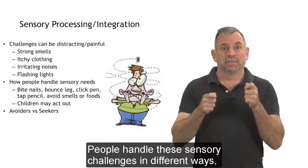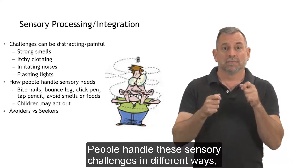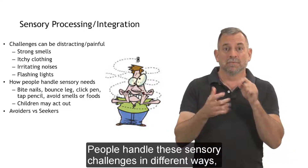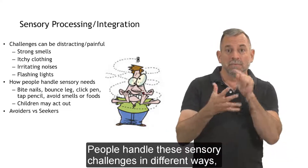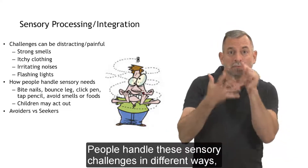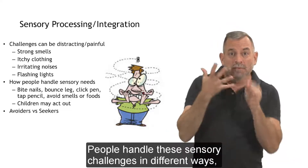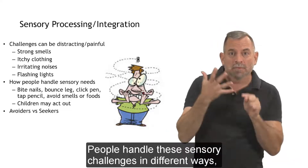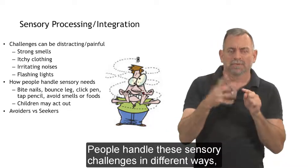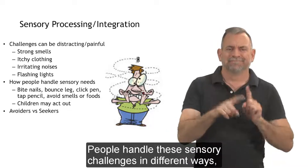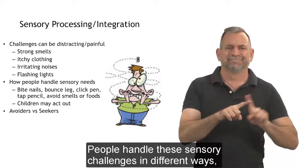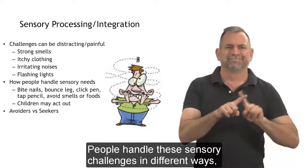in different ways,